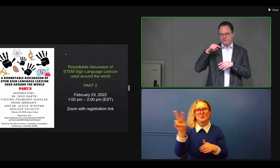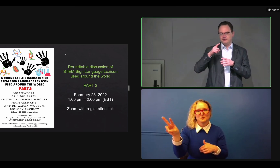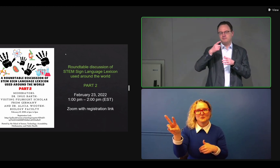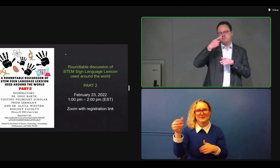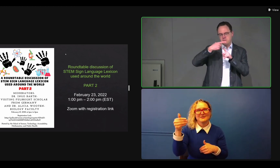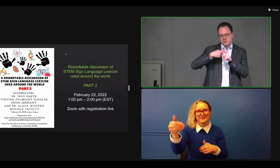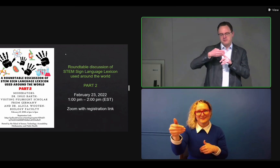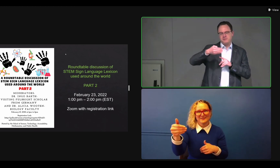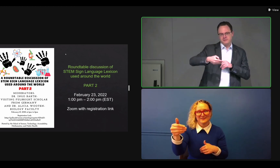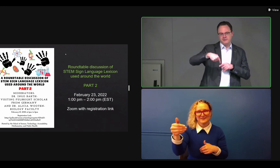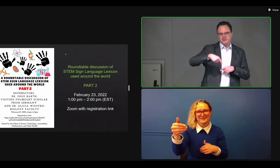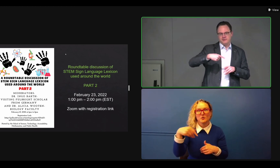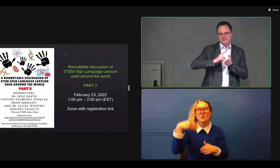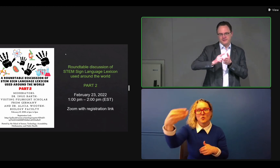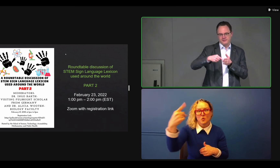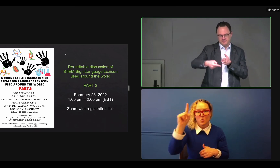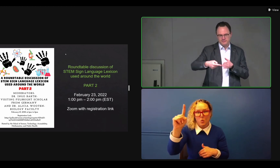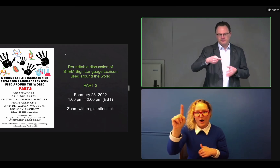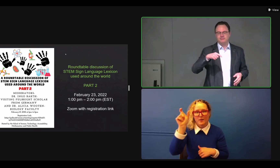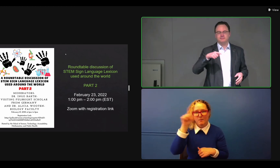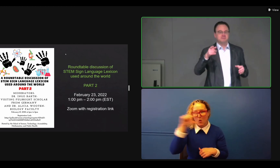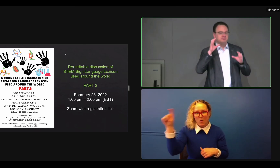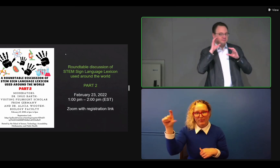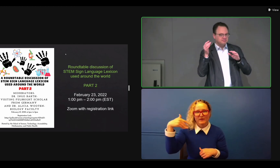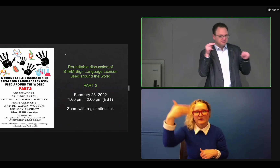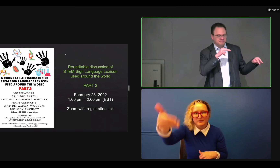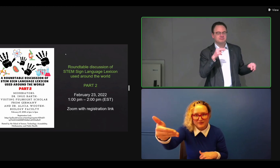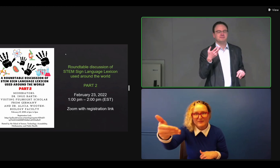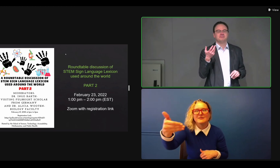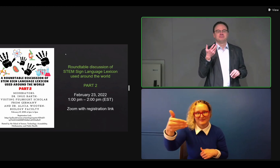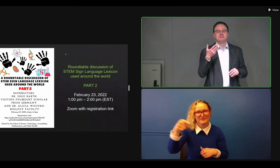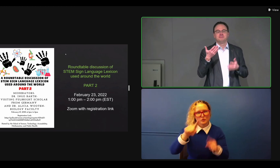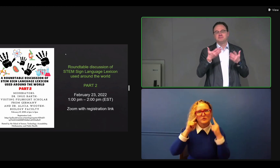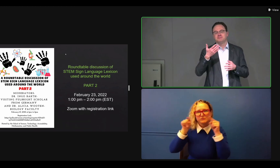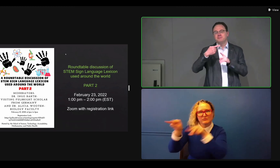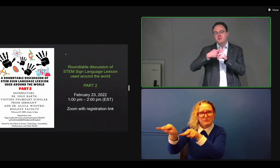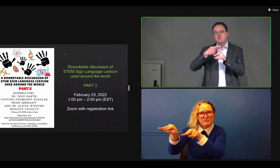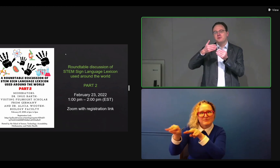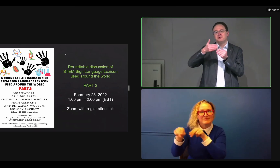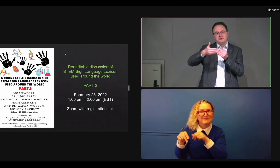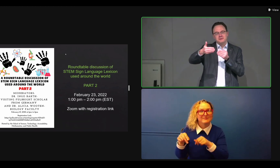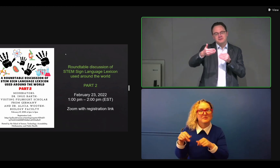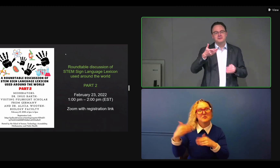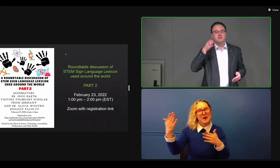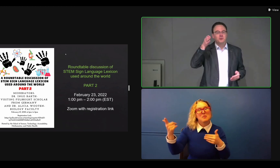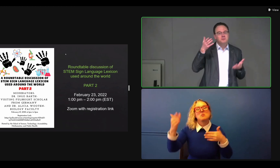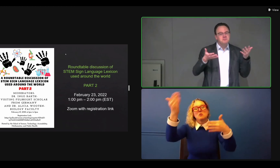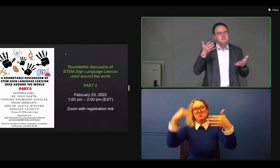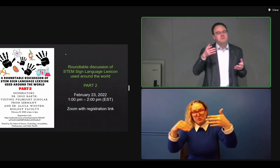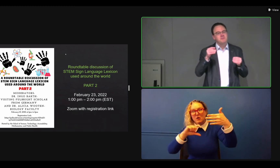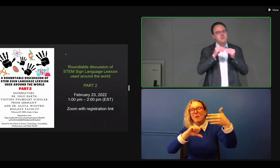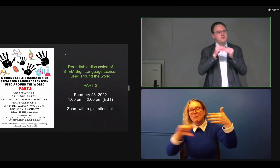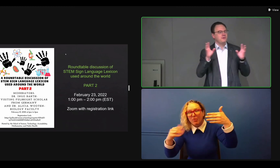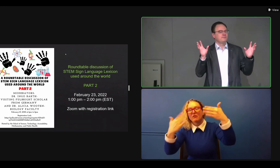discussion similar to the one that I mentioned that happened before. So that will be coming up next week. I hope if you're interested in